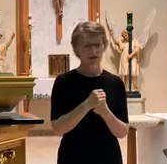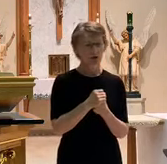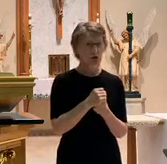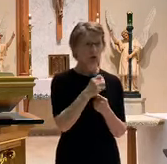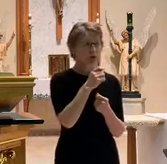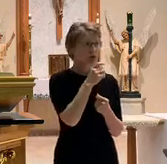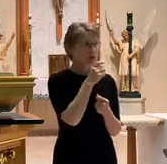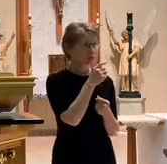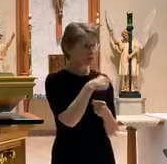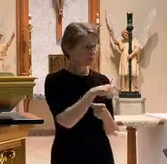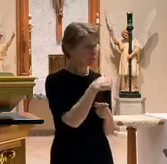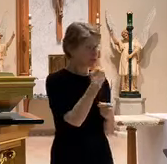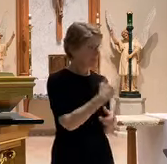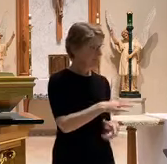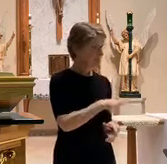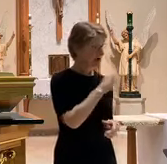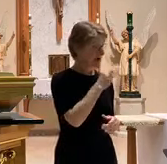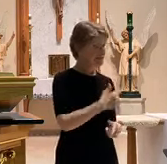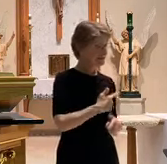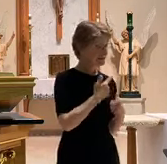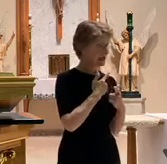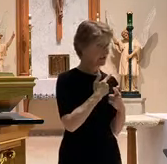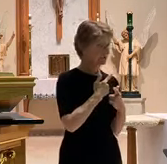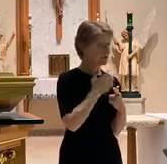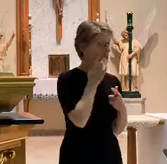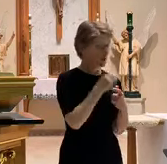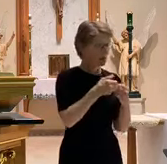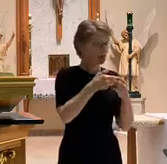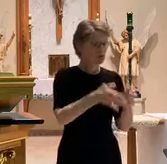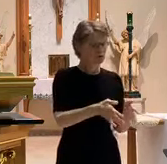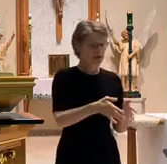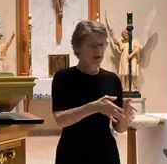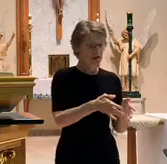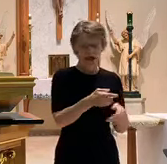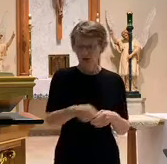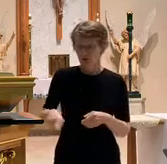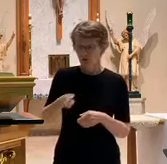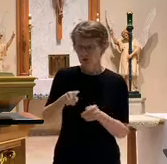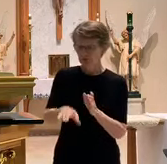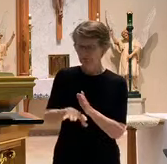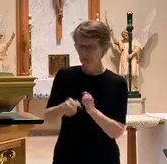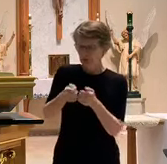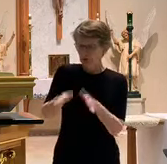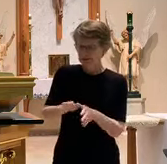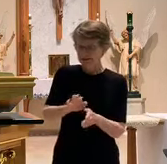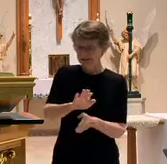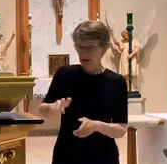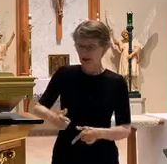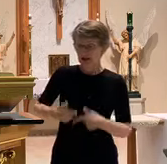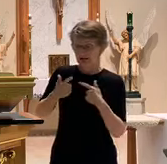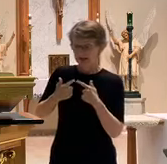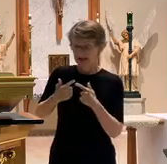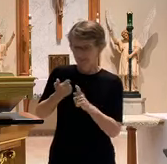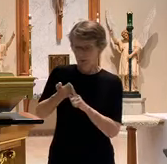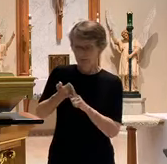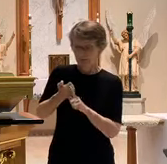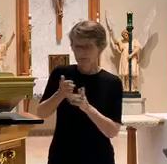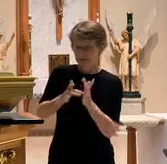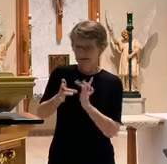Whoever finds his life will lose it, and whoever loses his life for my sake will find it.